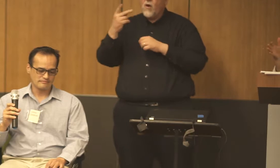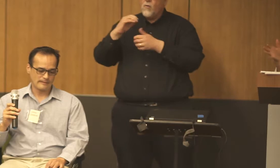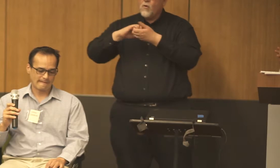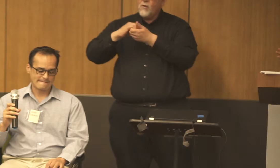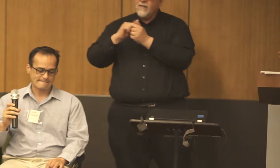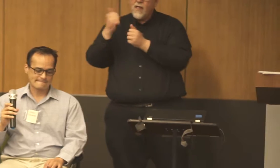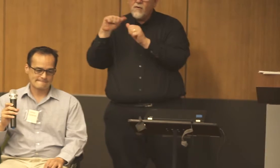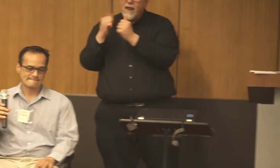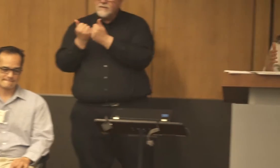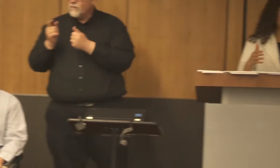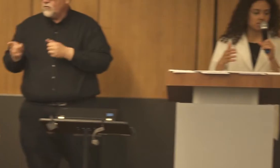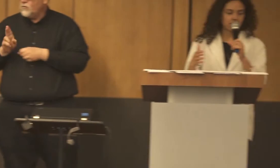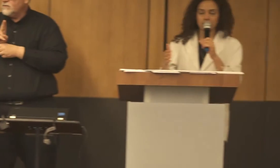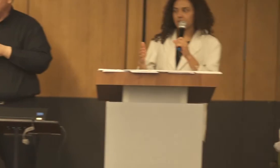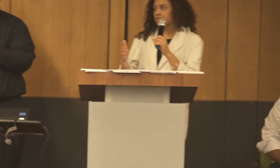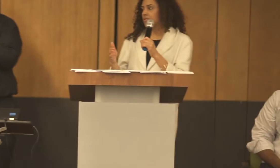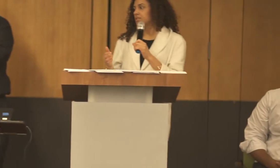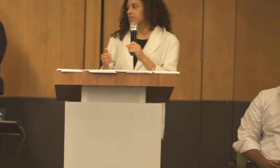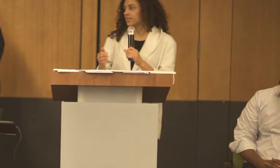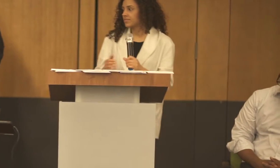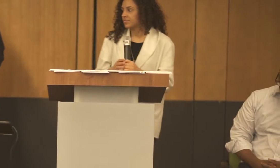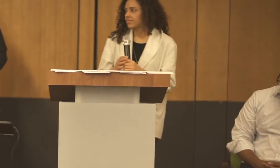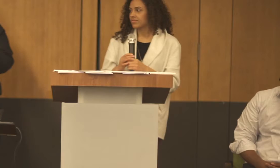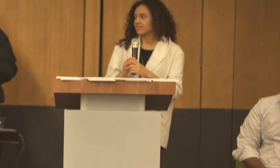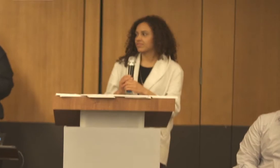you have used to model your own systems after?